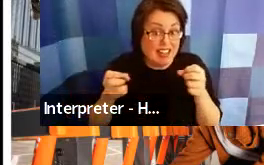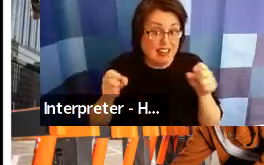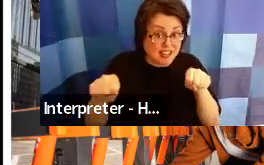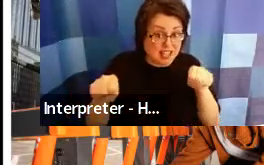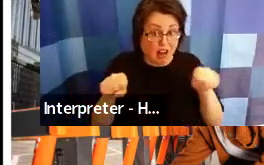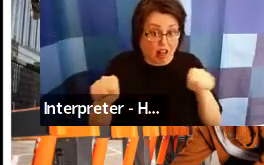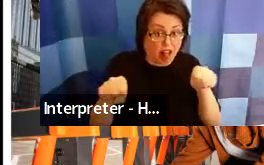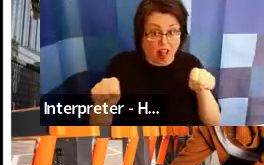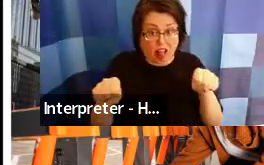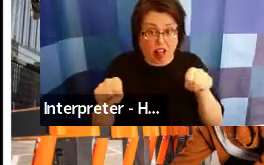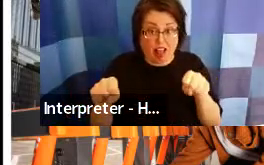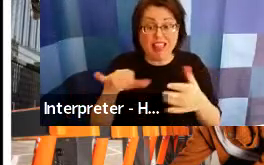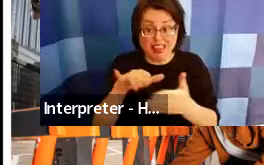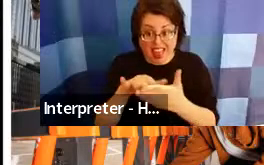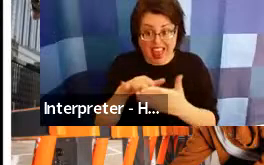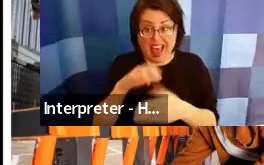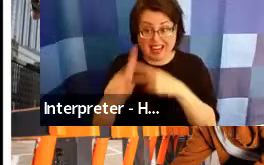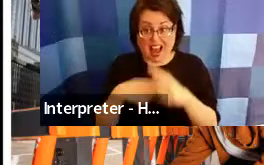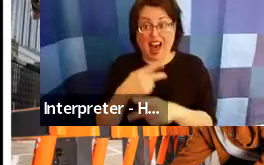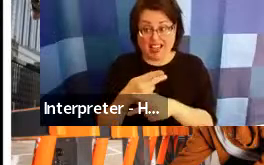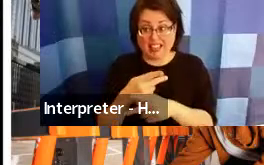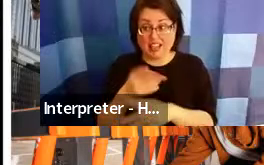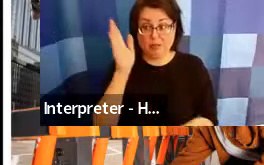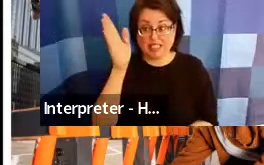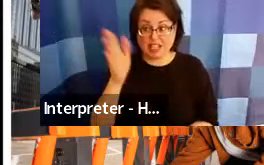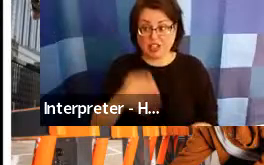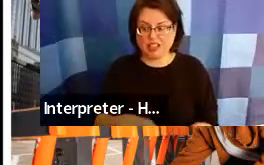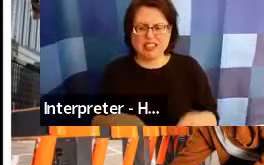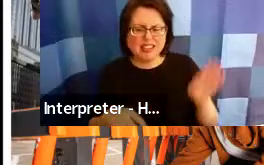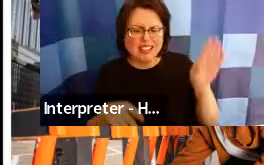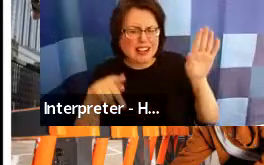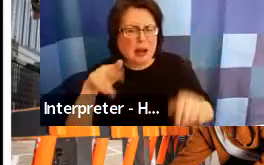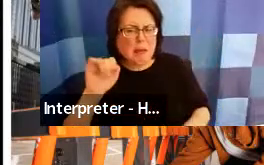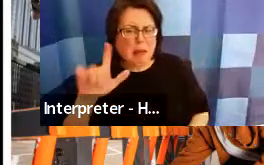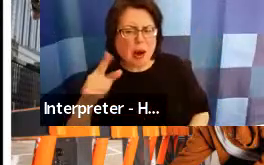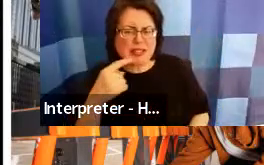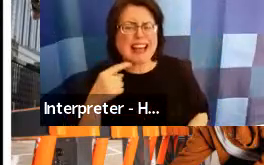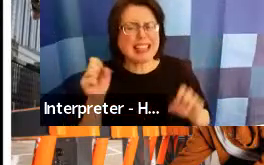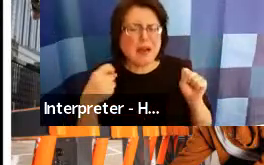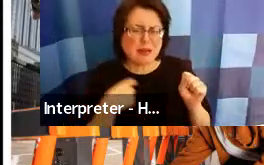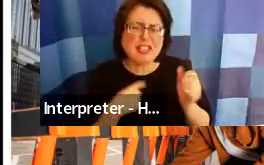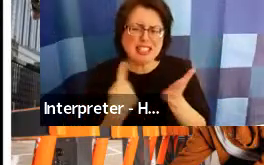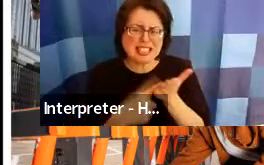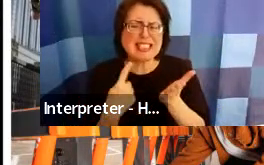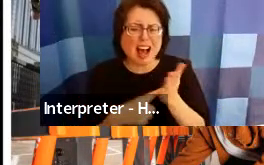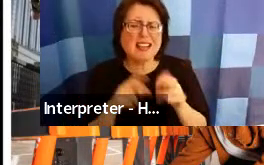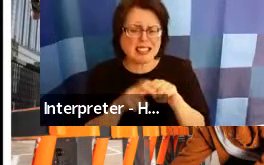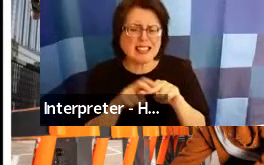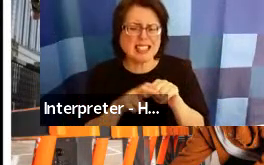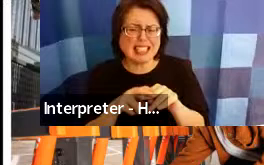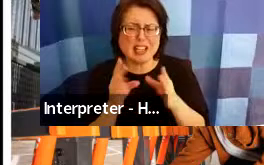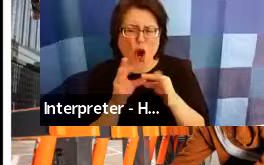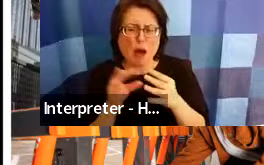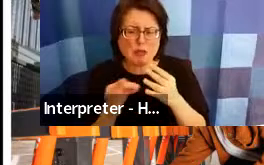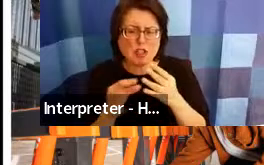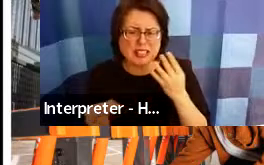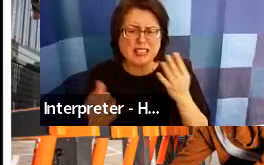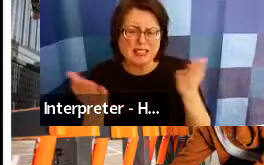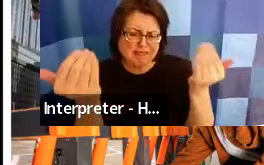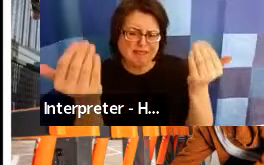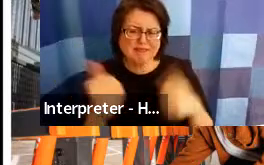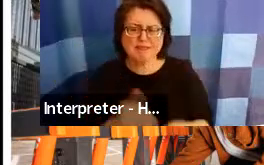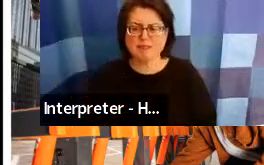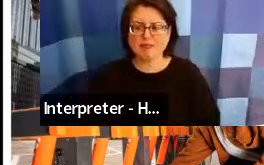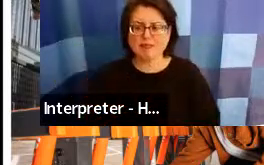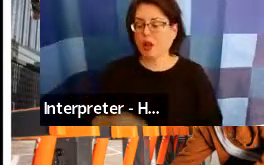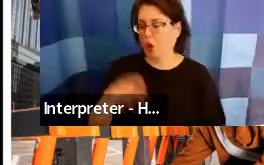during this presentation. Can we get to the seated options then? Sure. So I'll just